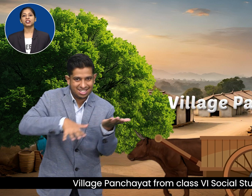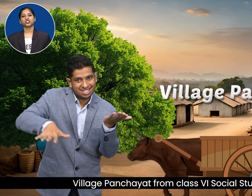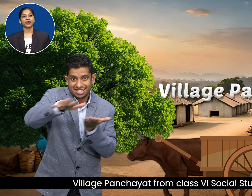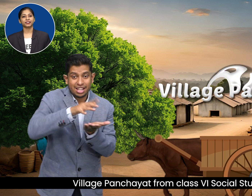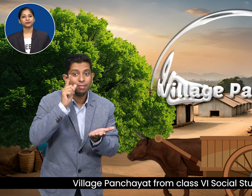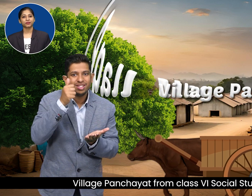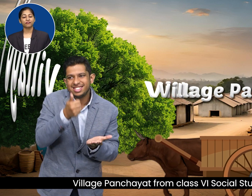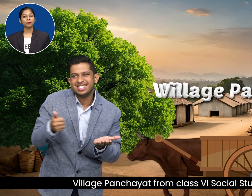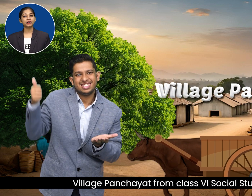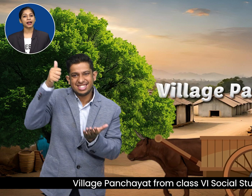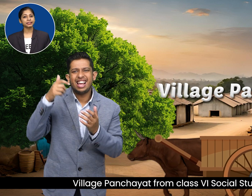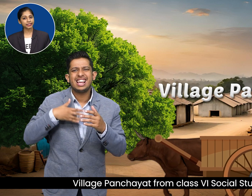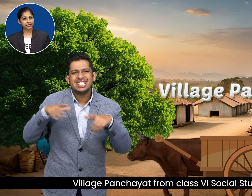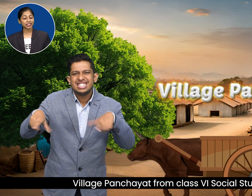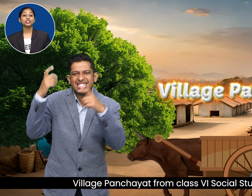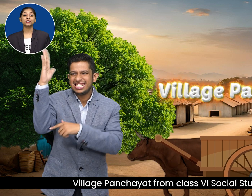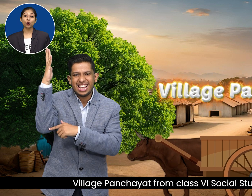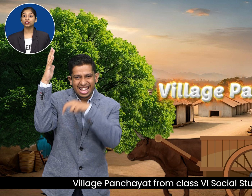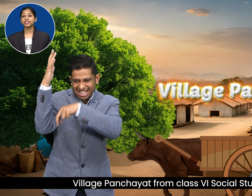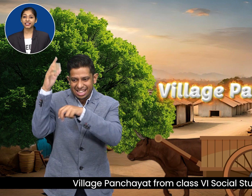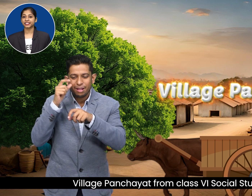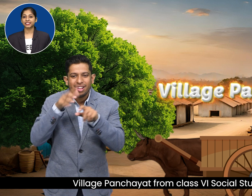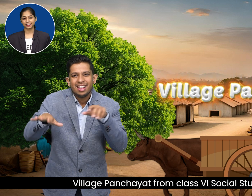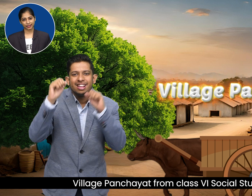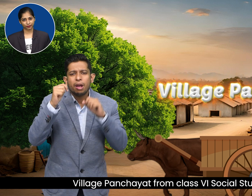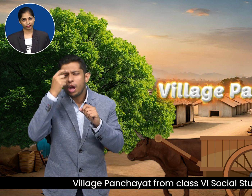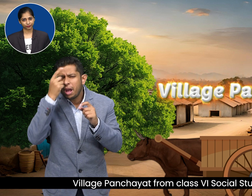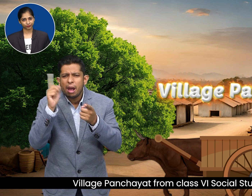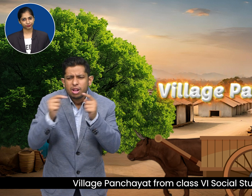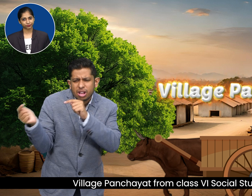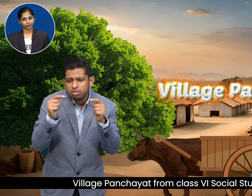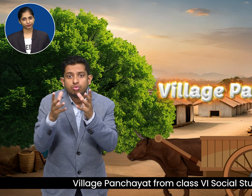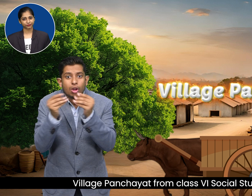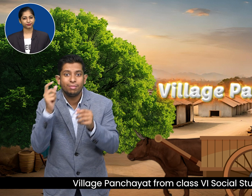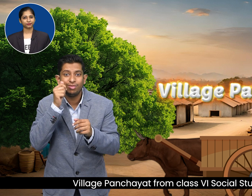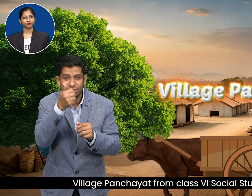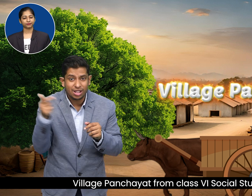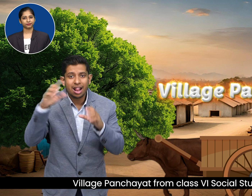Village Panchayat from class 6th Social Studies.